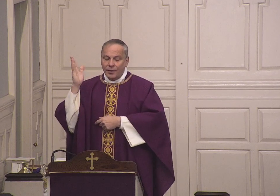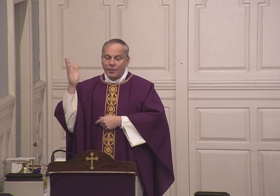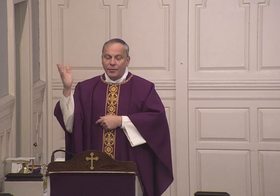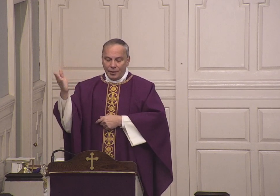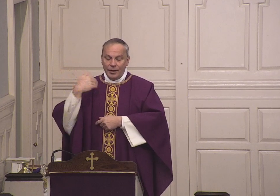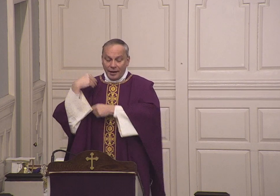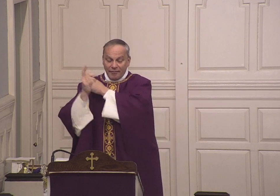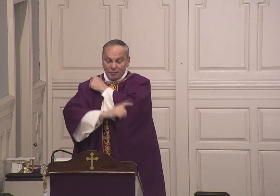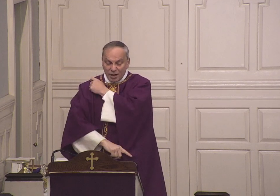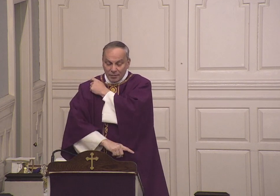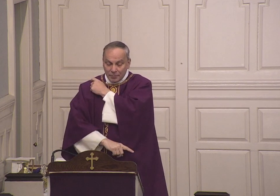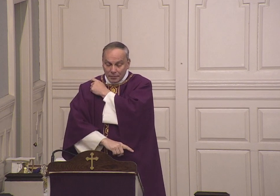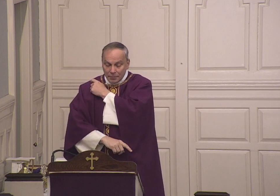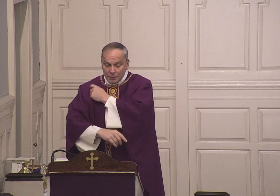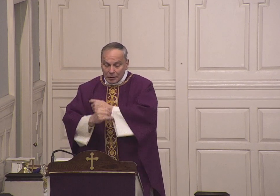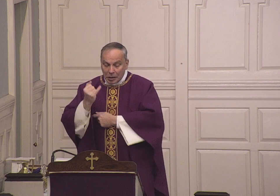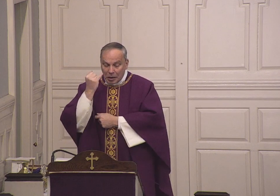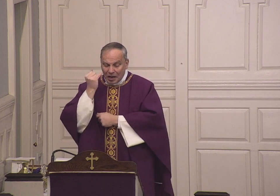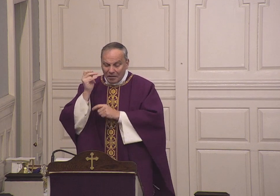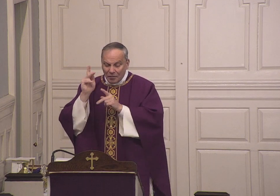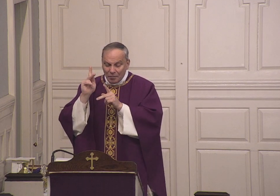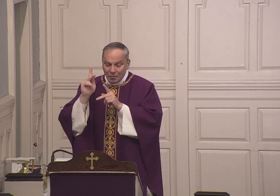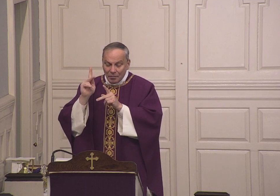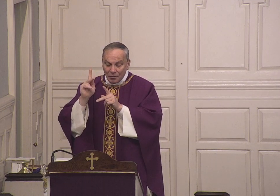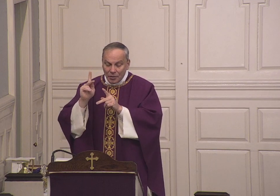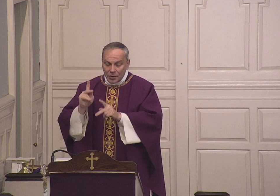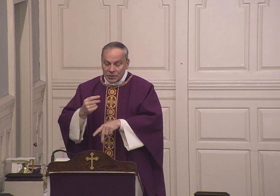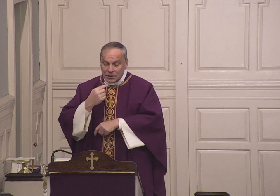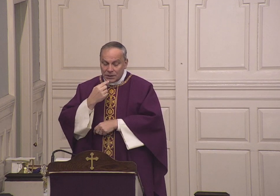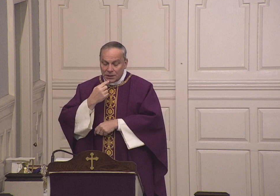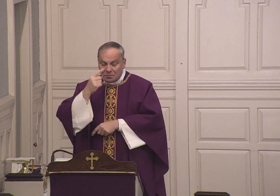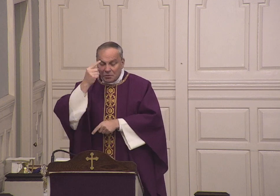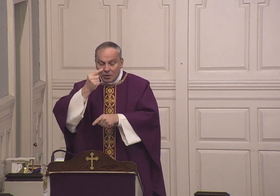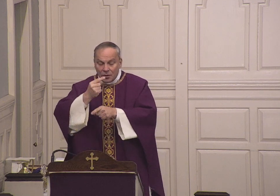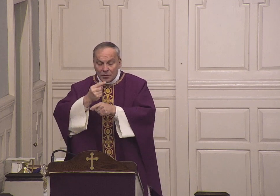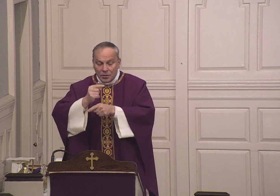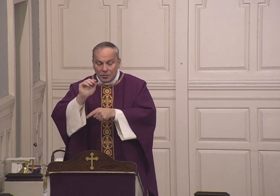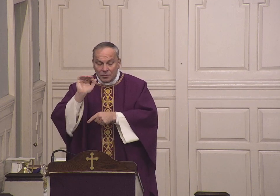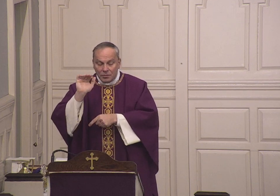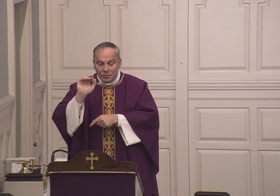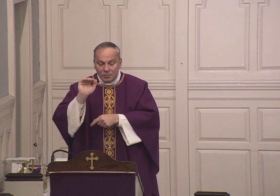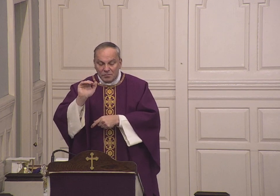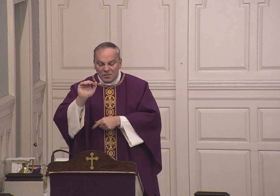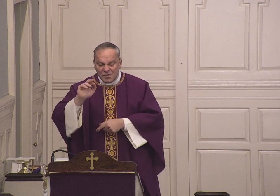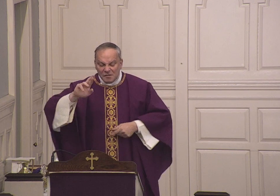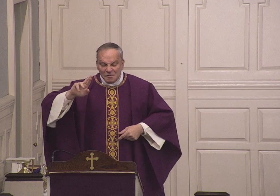whoever is angry with his brother will be liable to judgment.